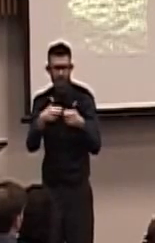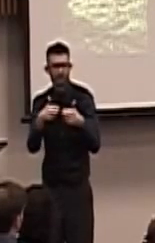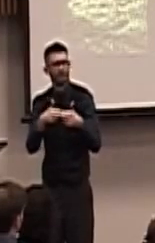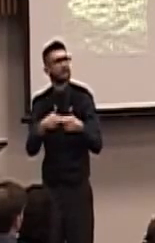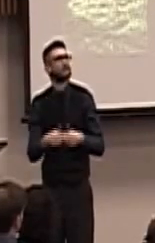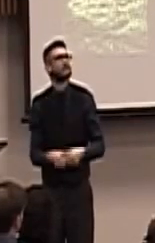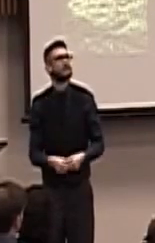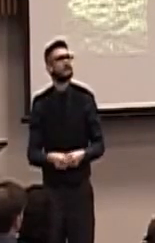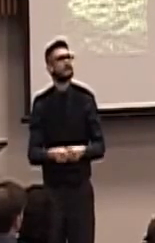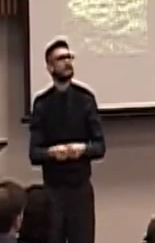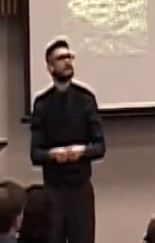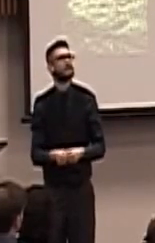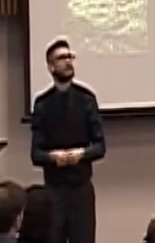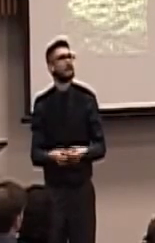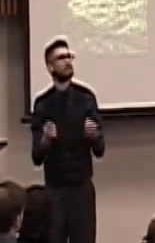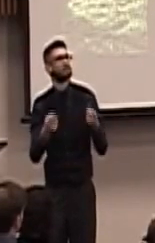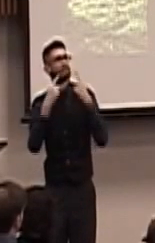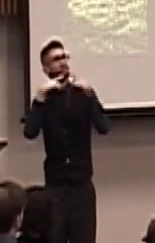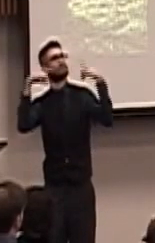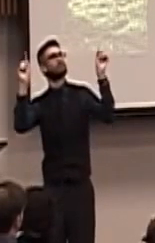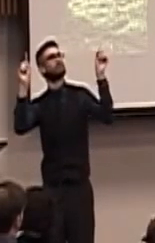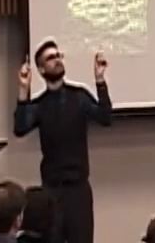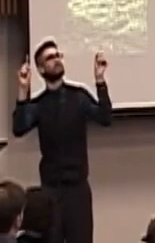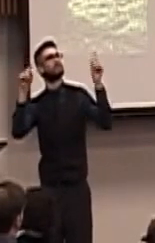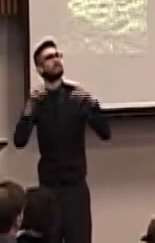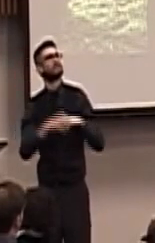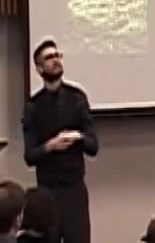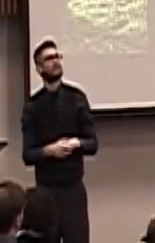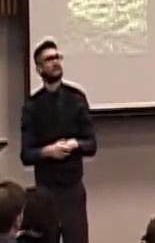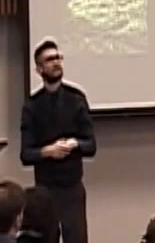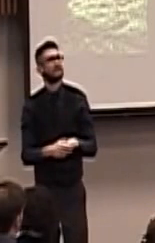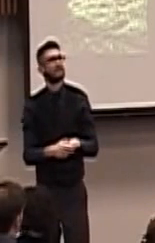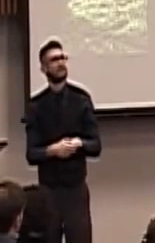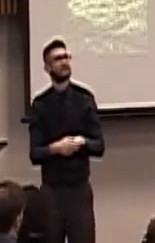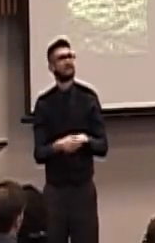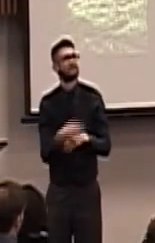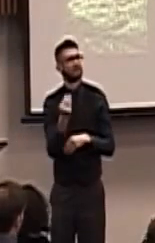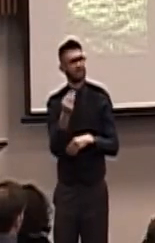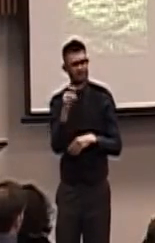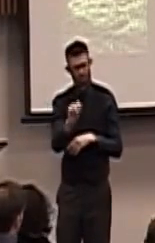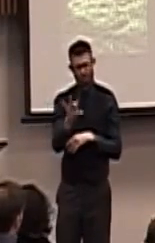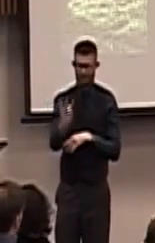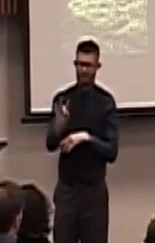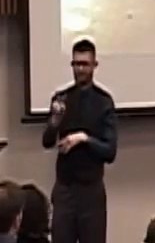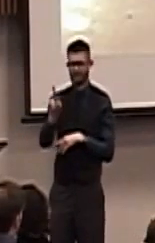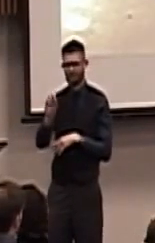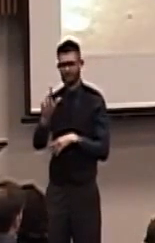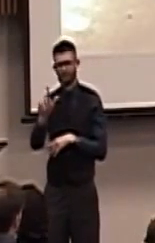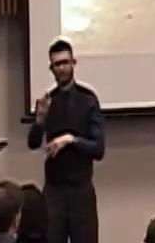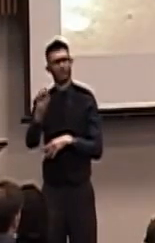And success, yay, 14.8 volts, and man, we're on the...